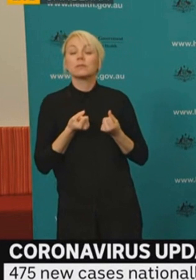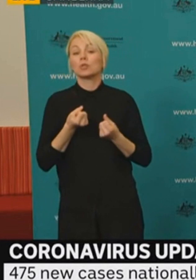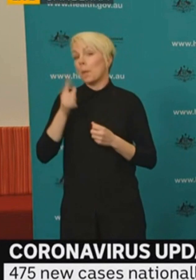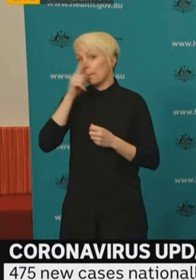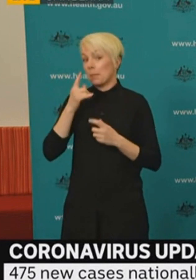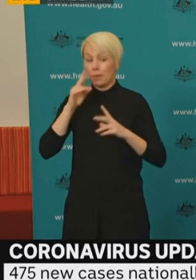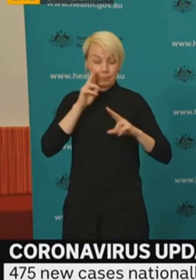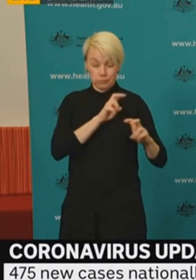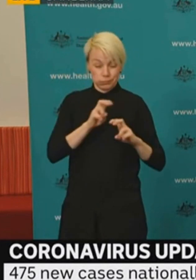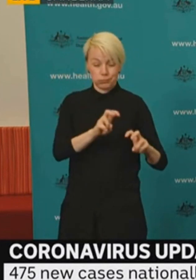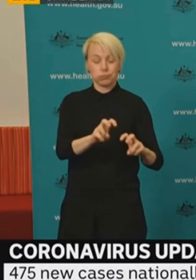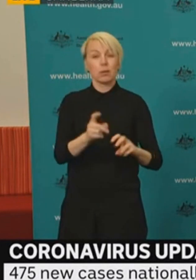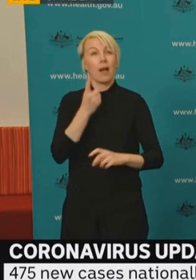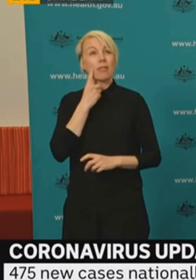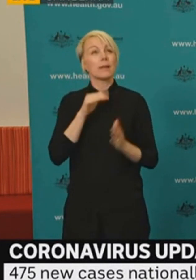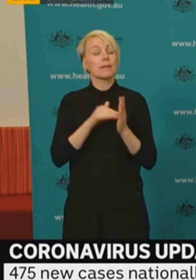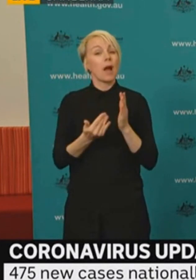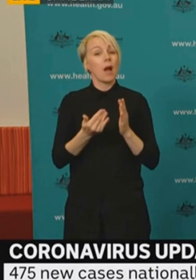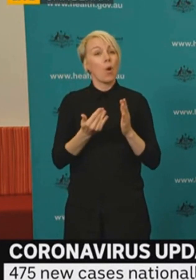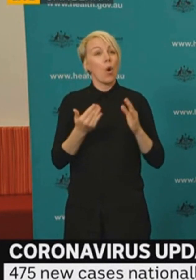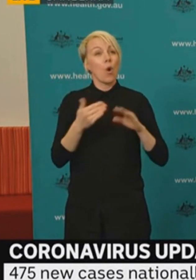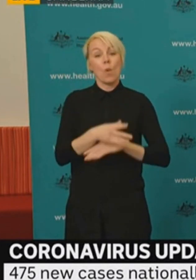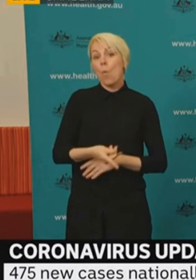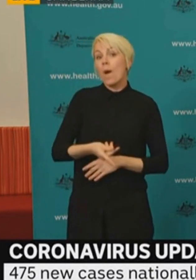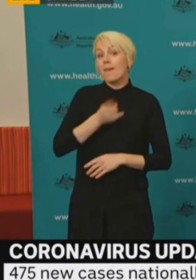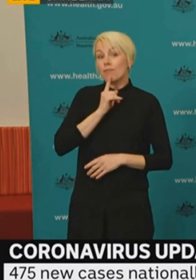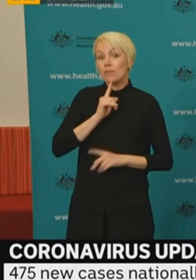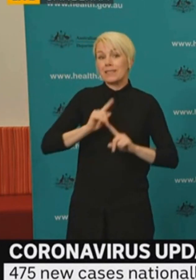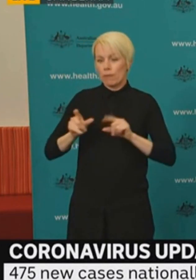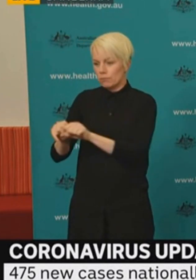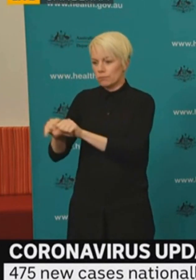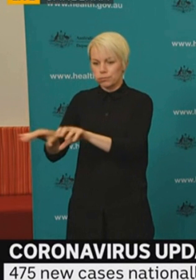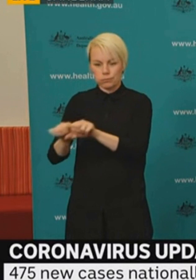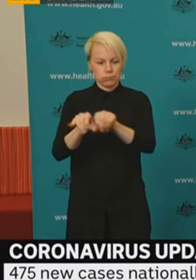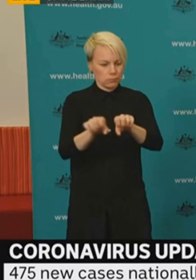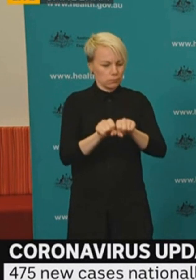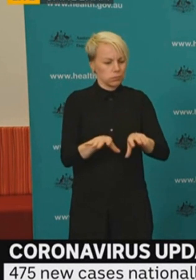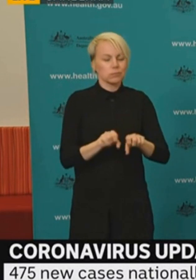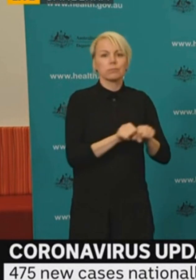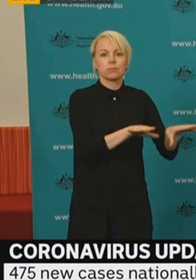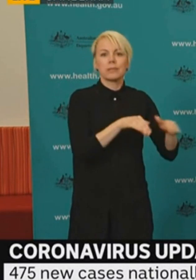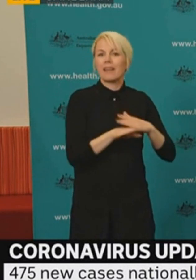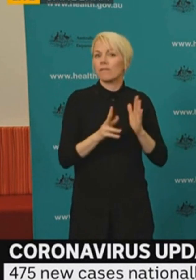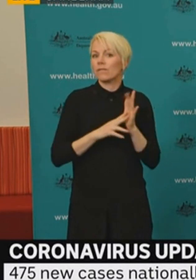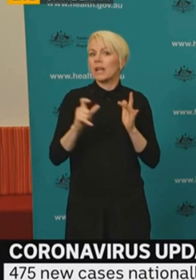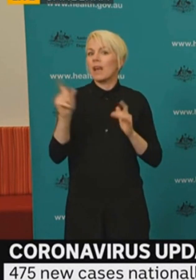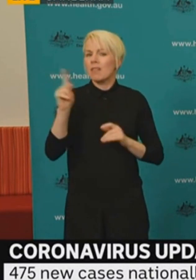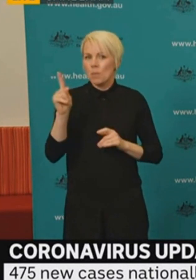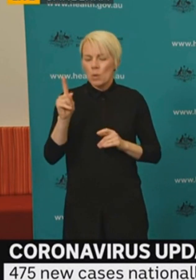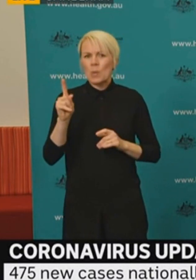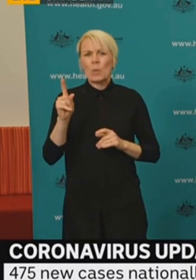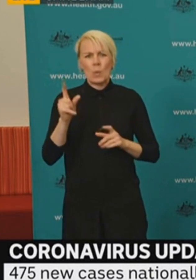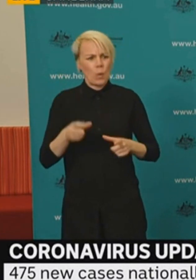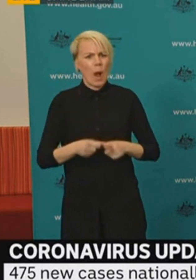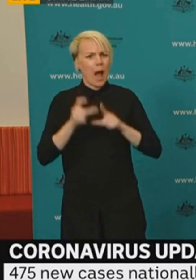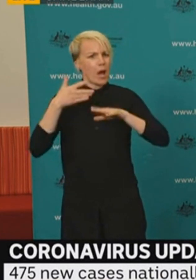Sutton, I believe there's over 100 separate outbreaks and clusters down in Victoria at the moment. So that is a very challenging